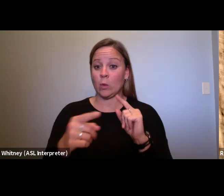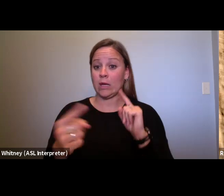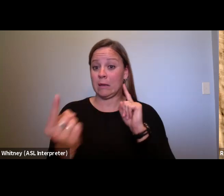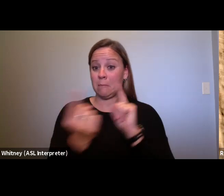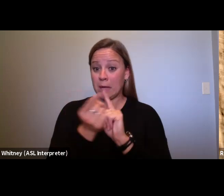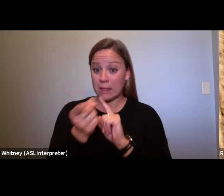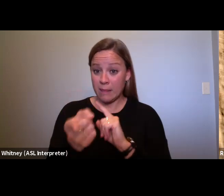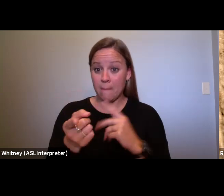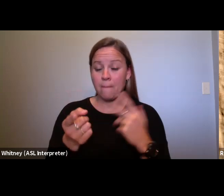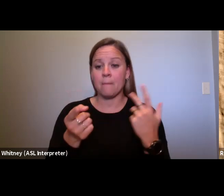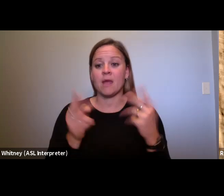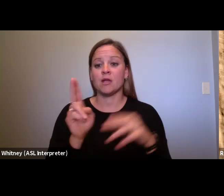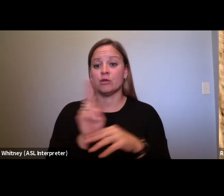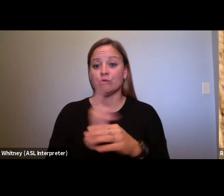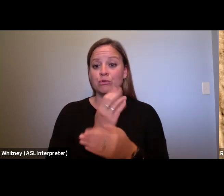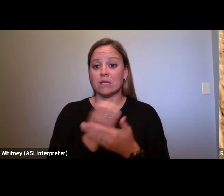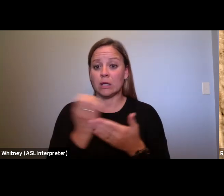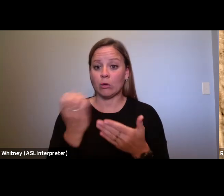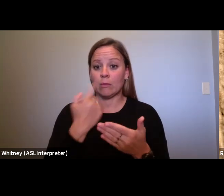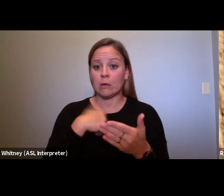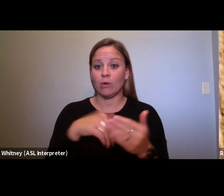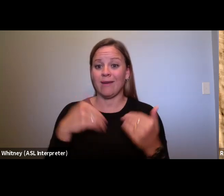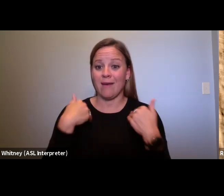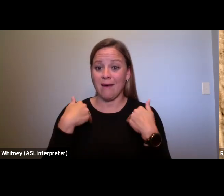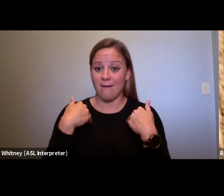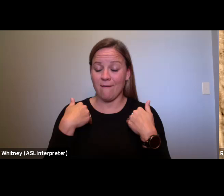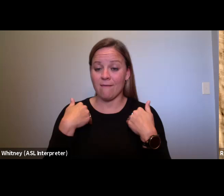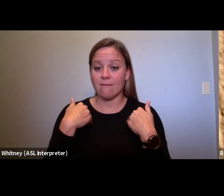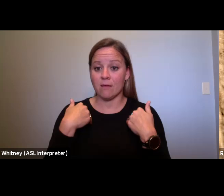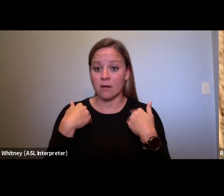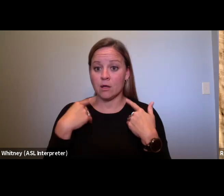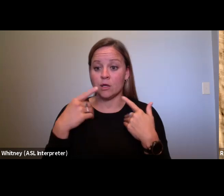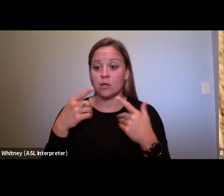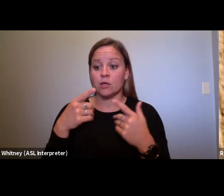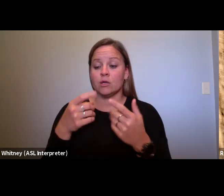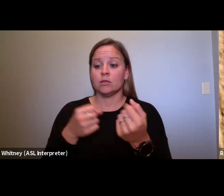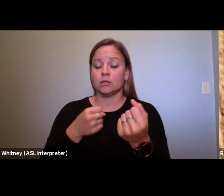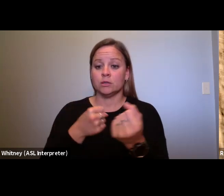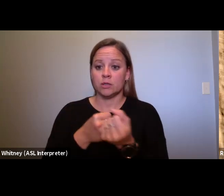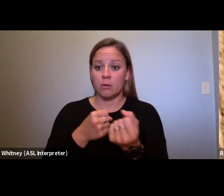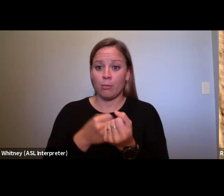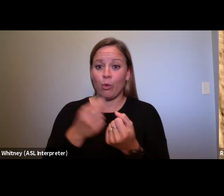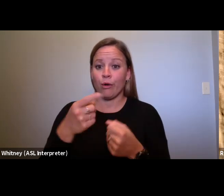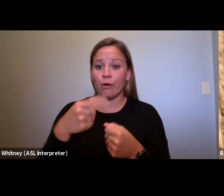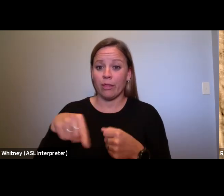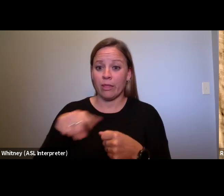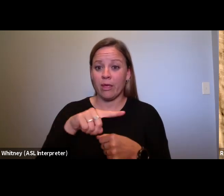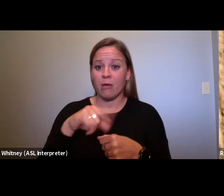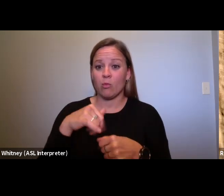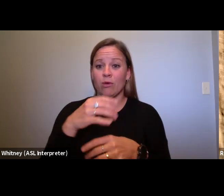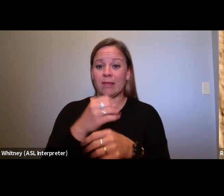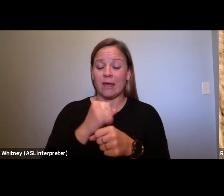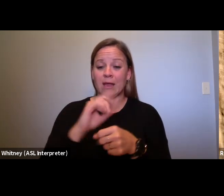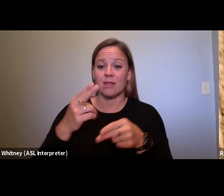are and use the equipment that we have to support them with at least getting their